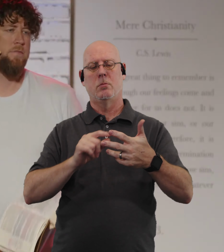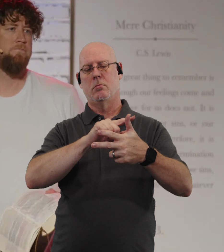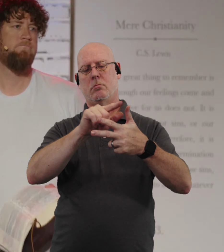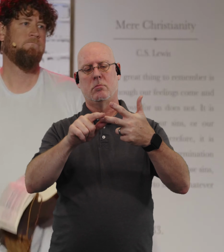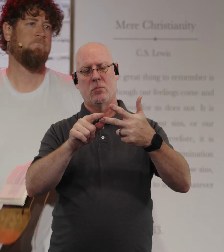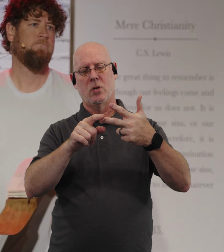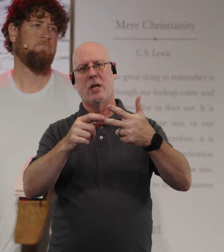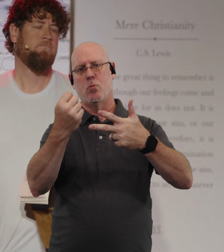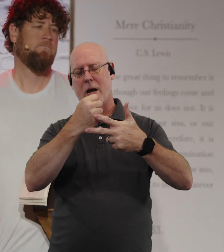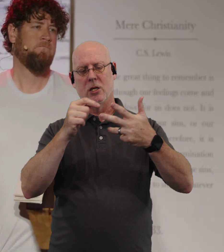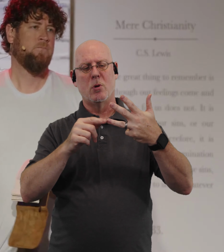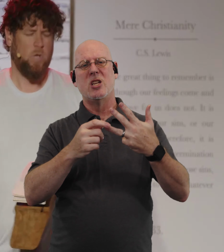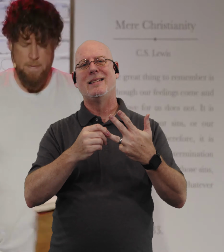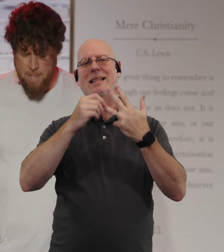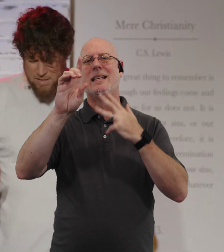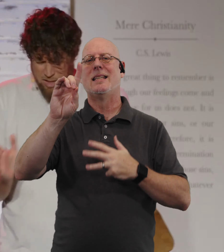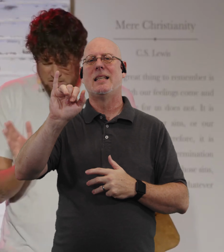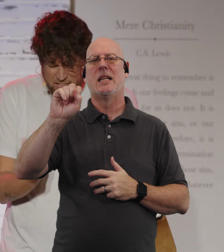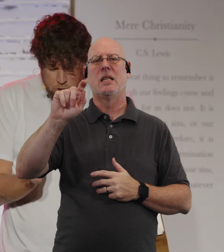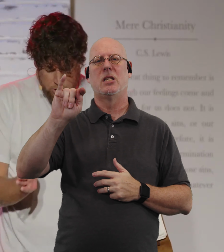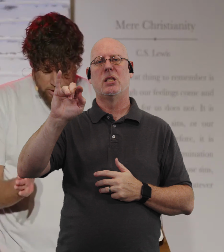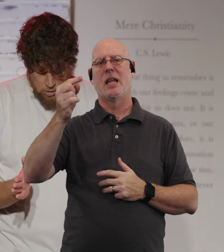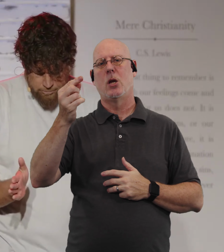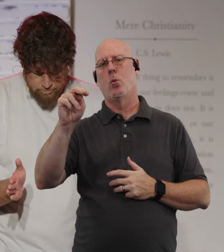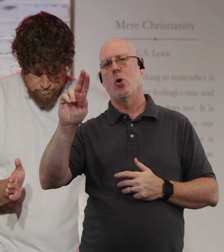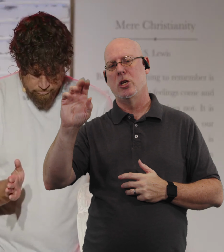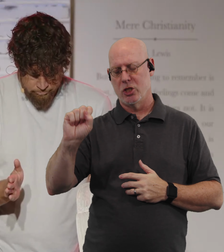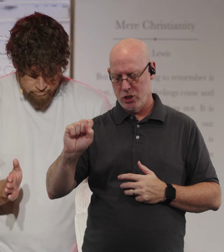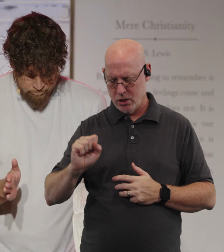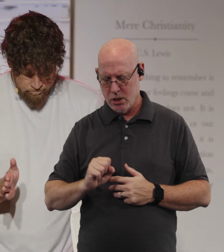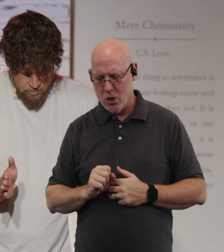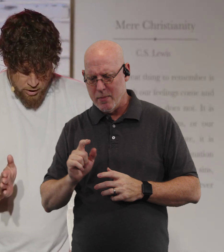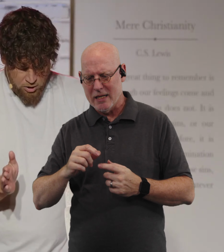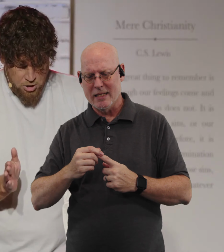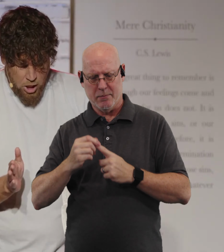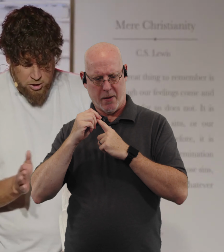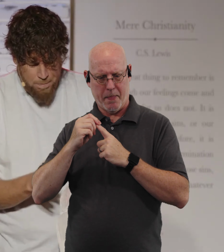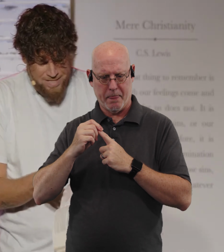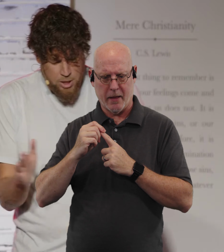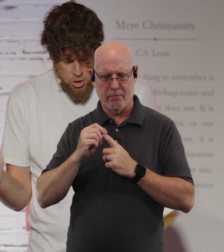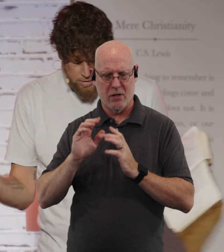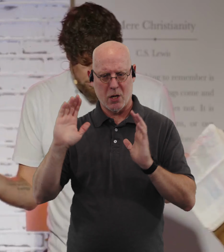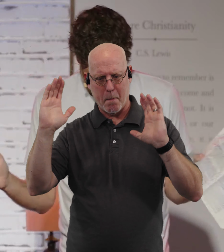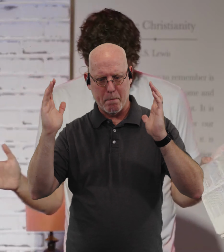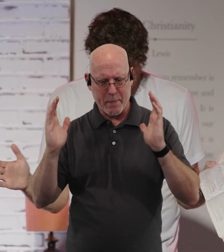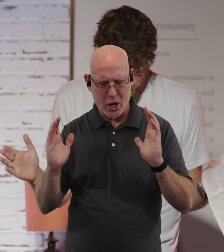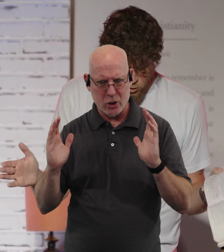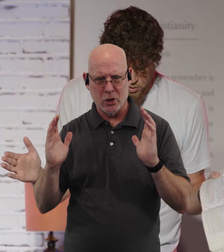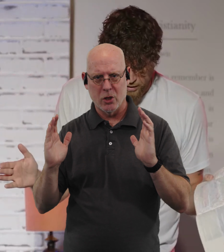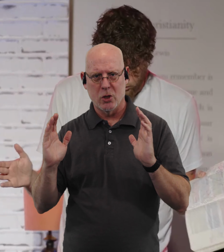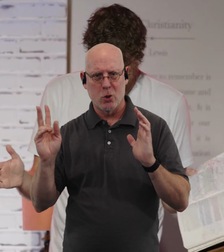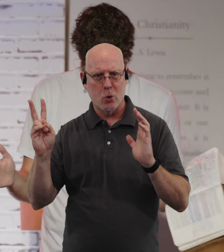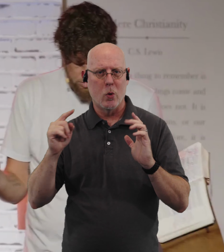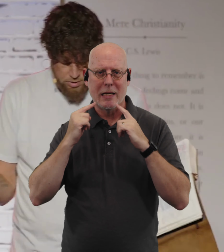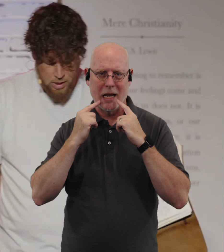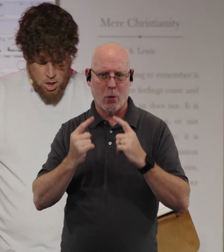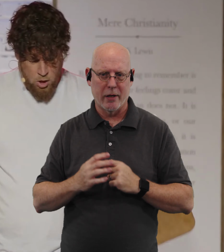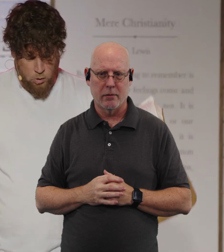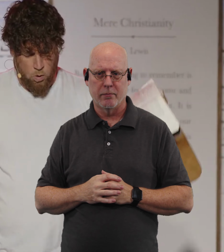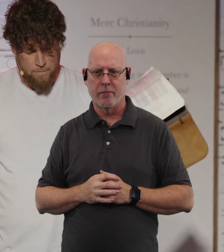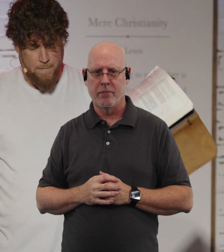distinguished. So he makes a distinction here. There's a juxtaposition between two